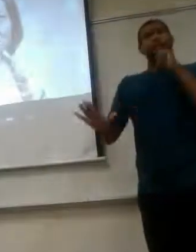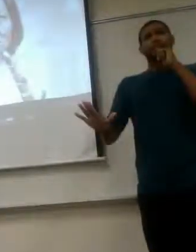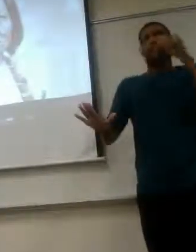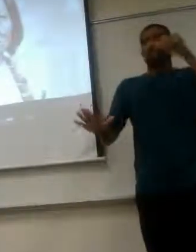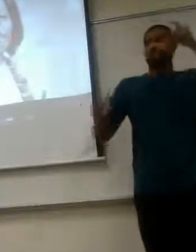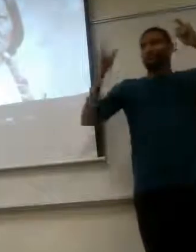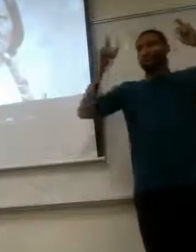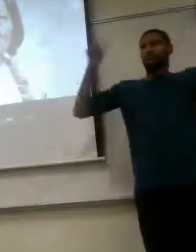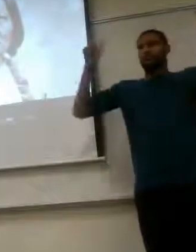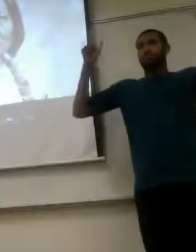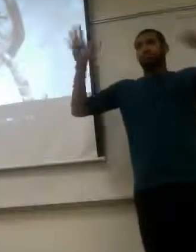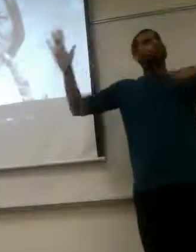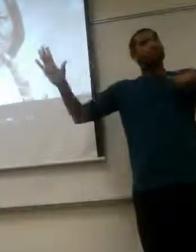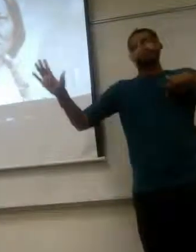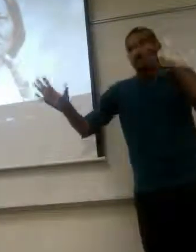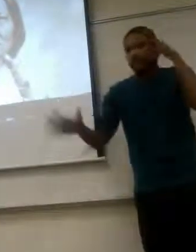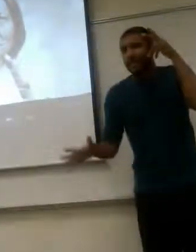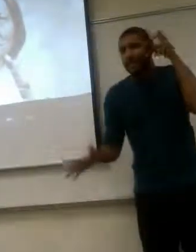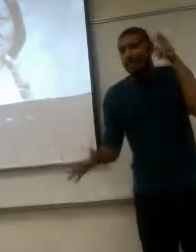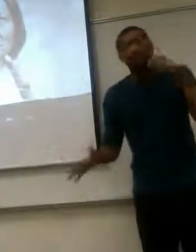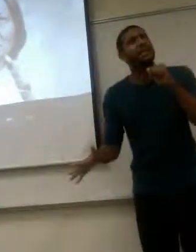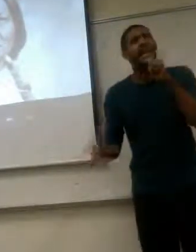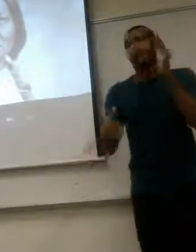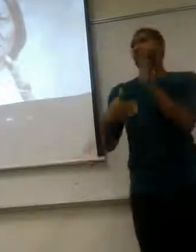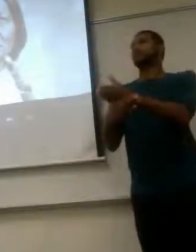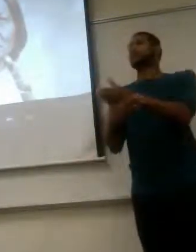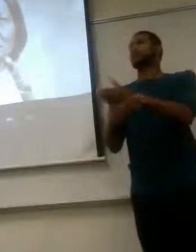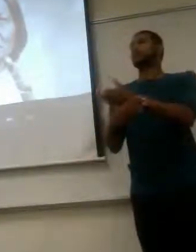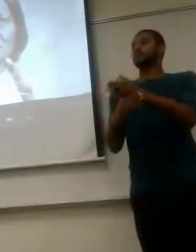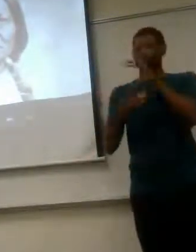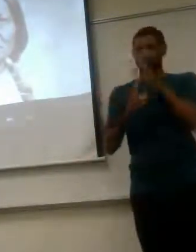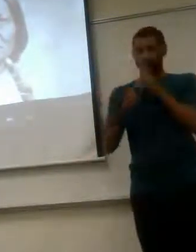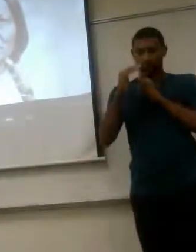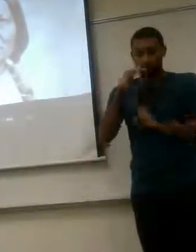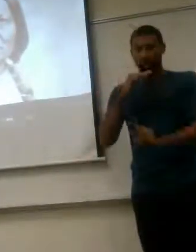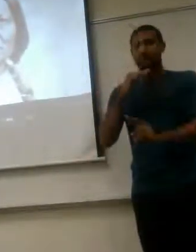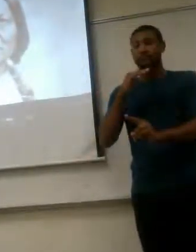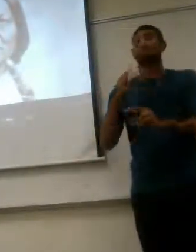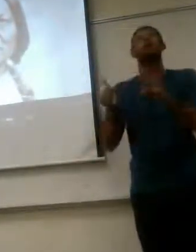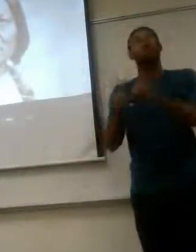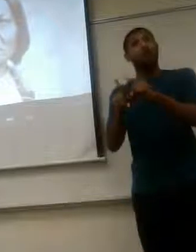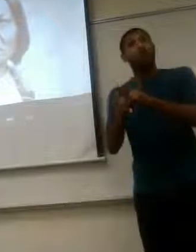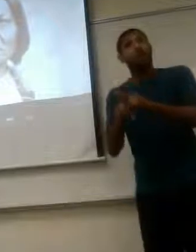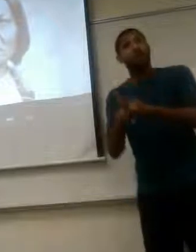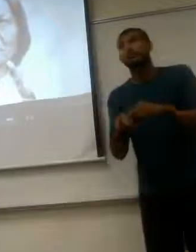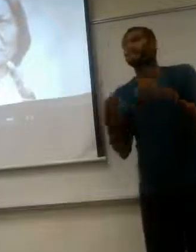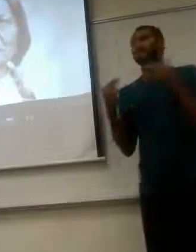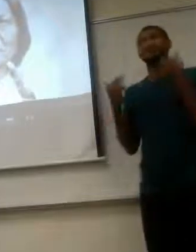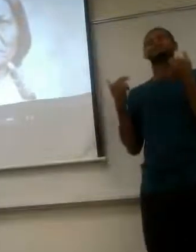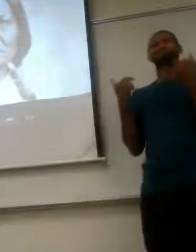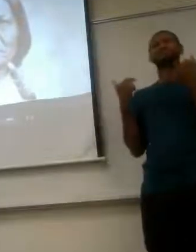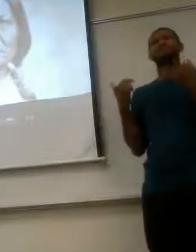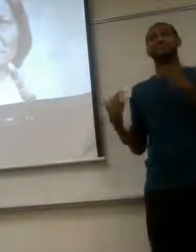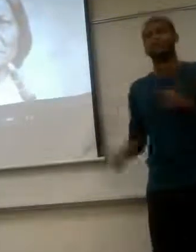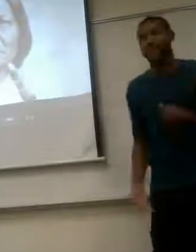listened to people without interrupting them. He also had a good sense of humor. I have been in his lodge many times and listened to the people